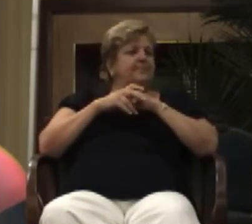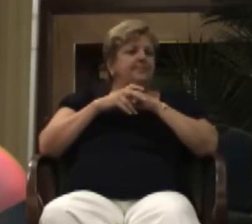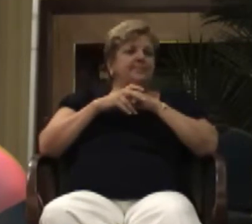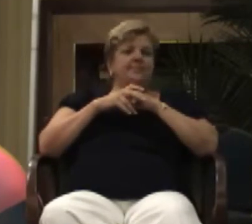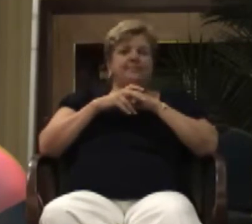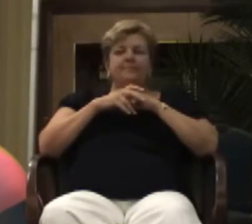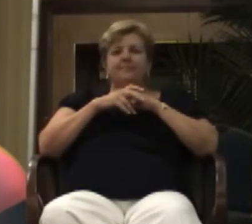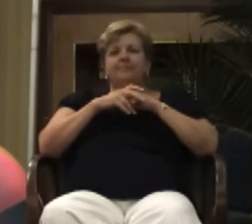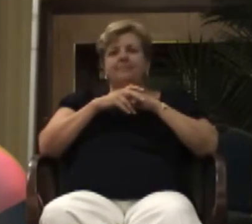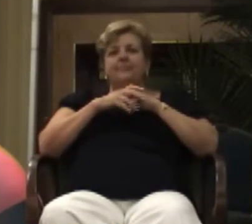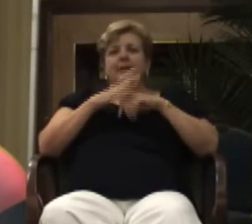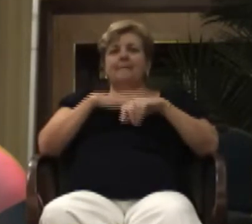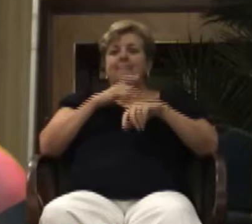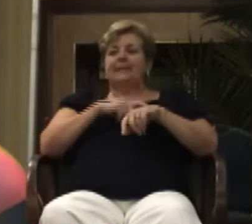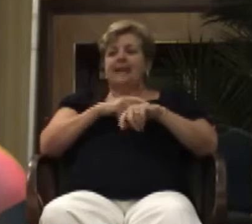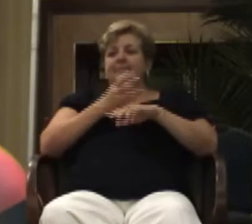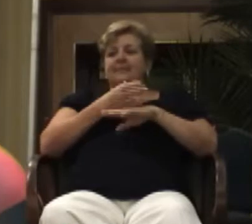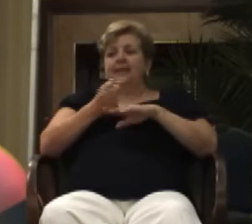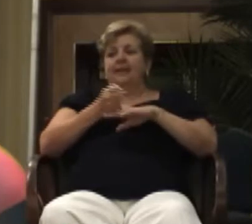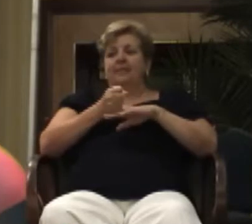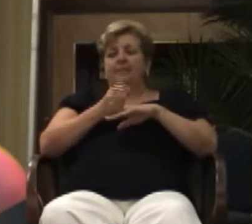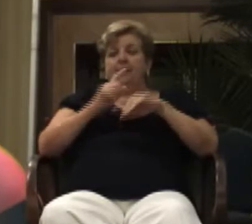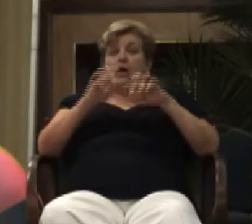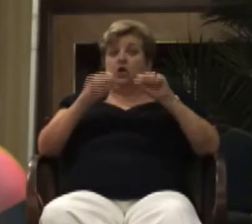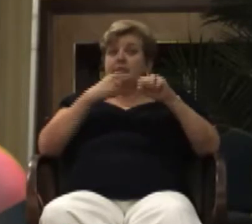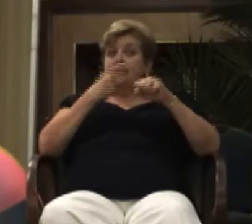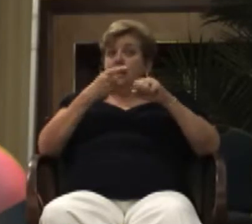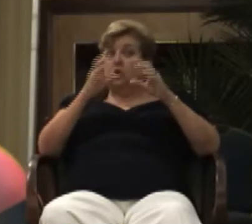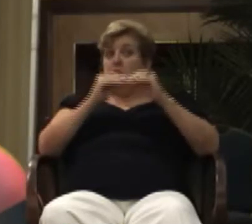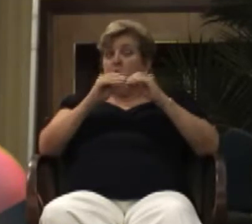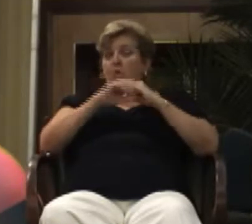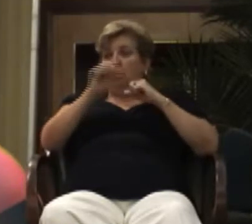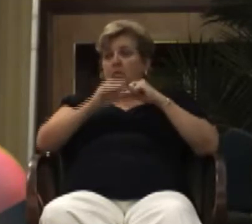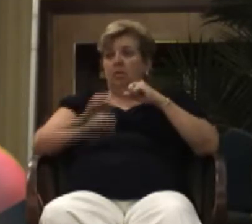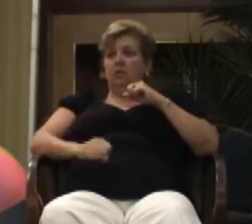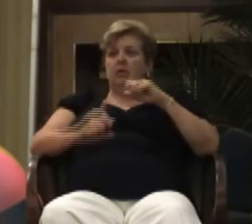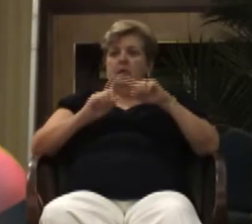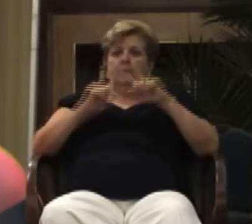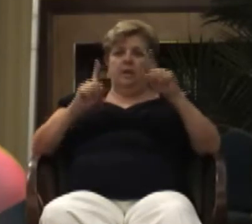My time's up. I could tell you a lot more. I'm like everybody else. There's so much there's not, but my time's up.